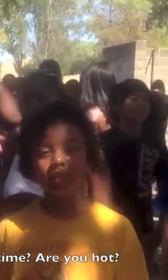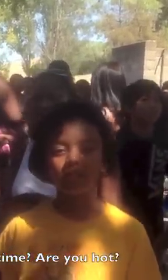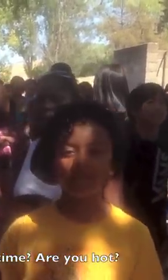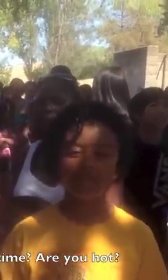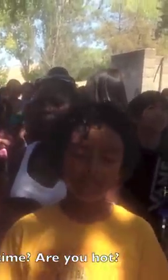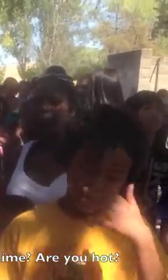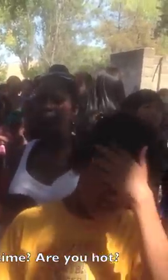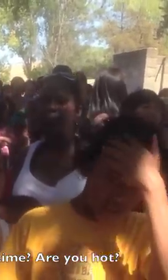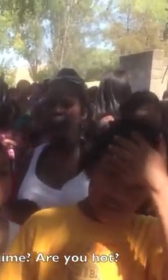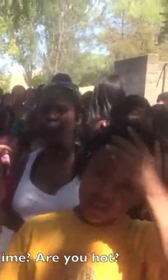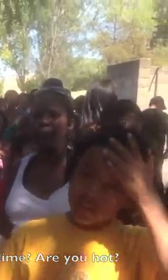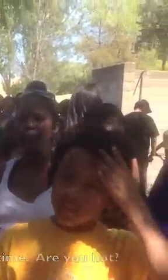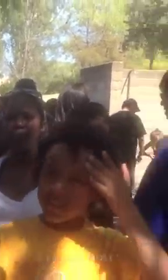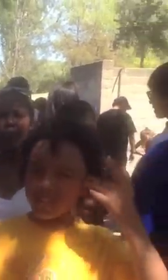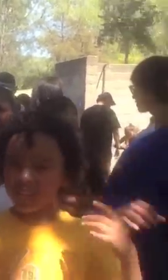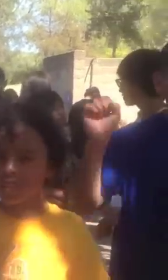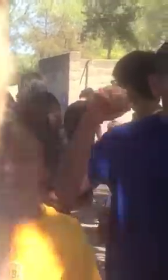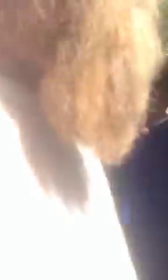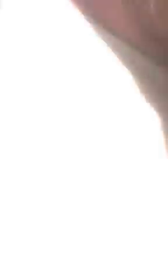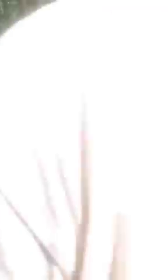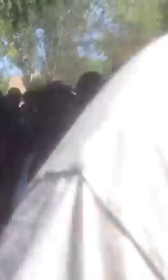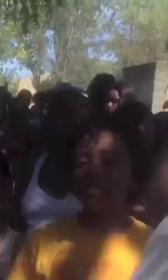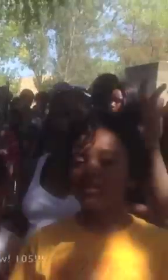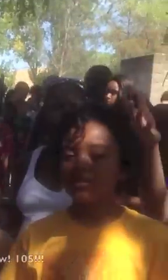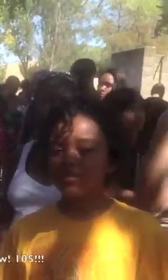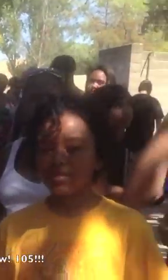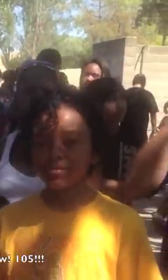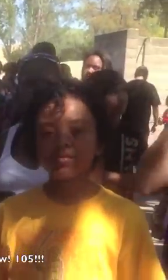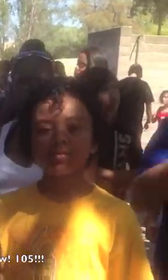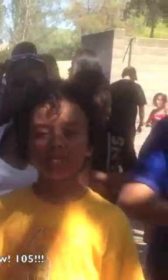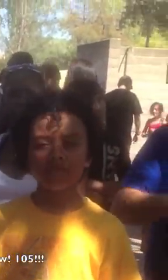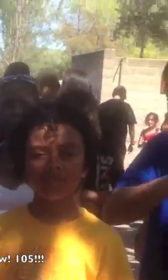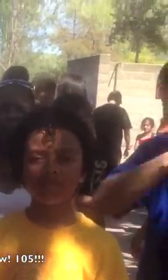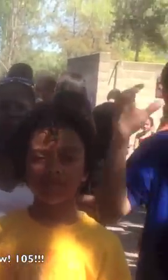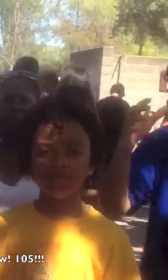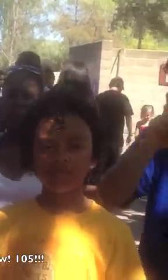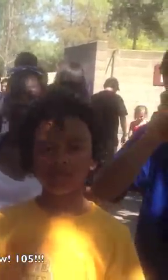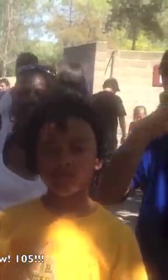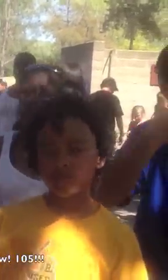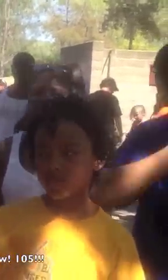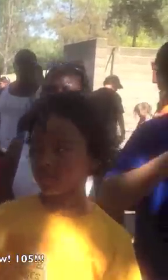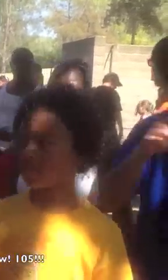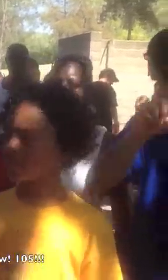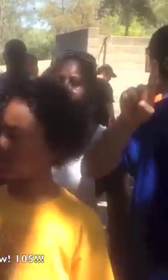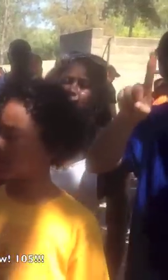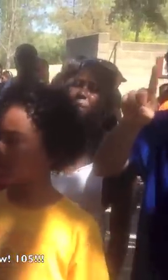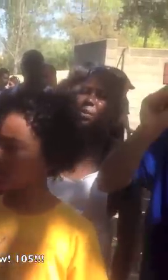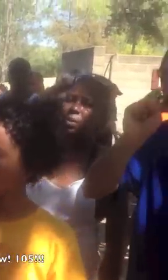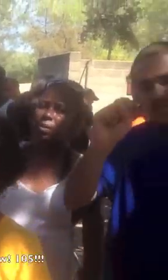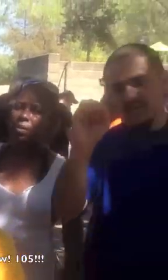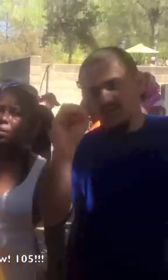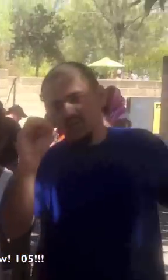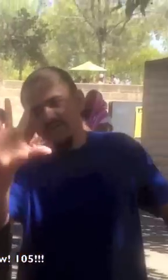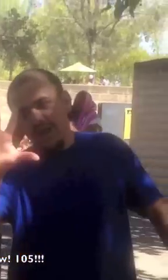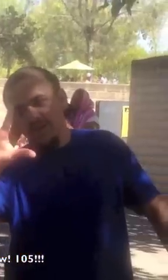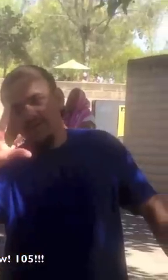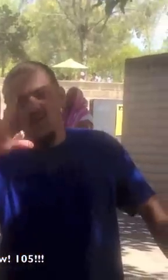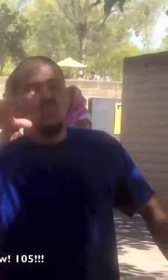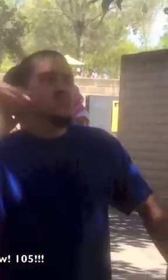there. The temperature's about 88. Hop in the water plug, just for old time's sake. Break to your crib. Change your clothes once more. Cause you're